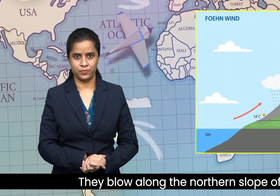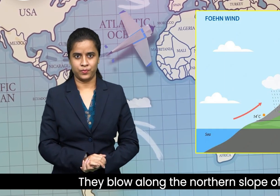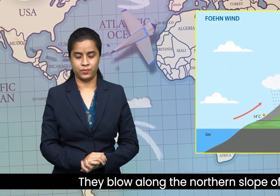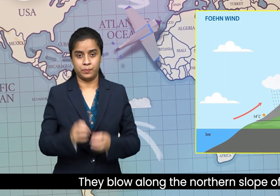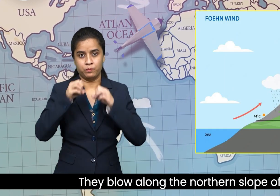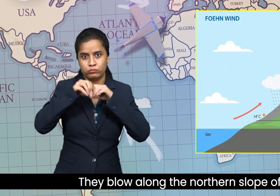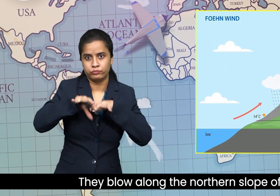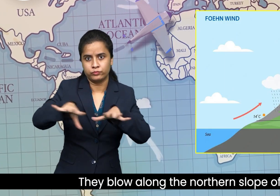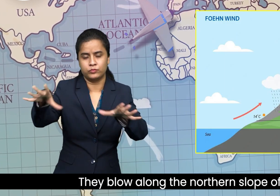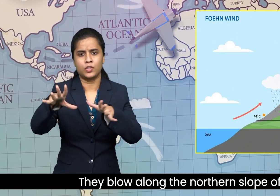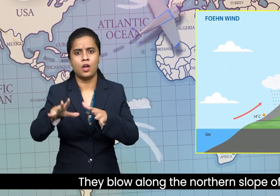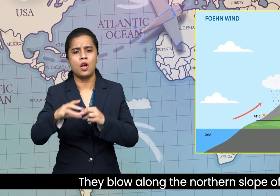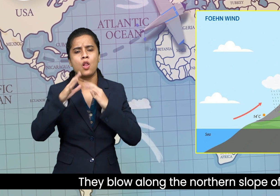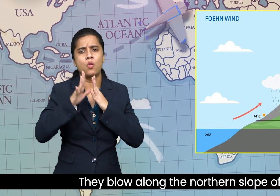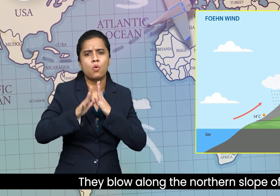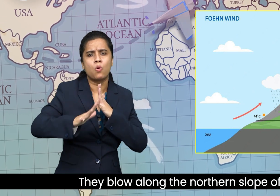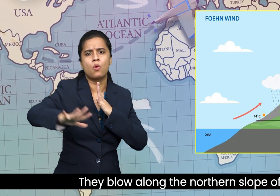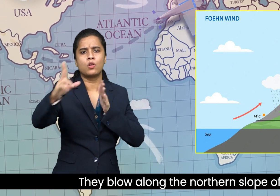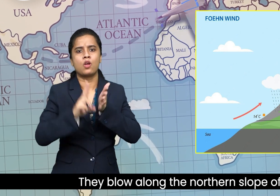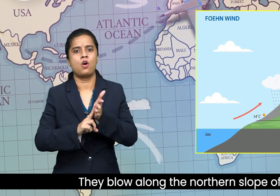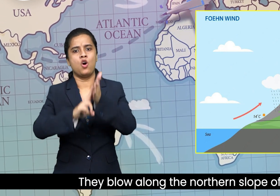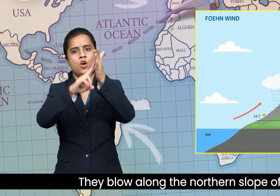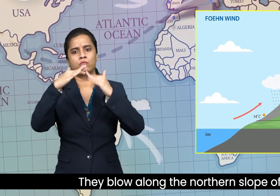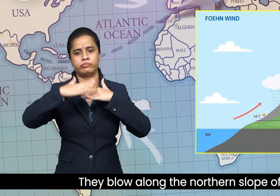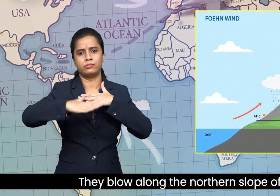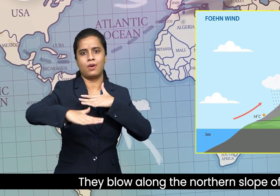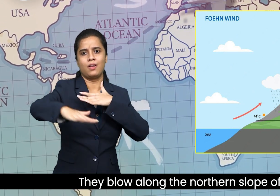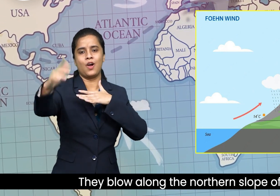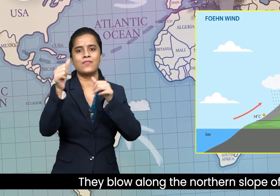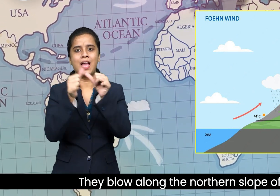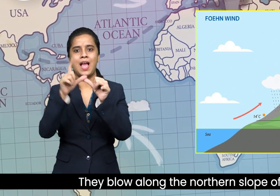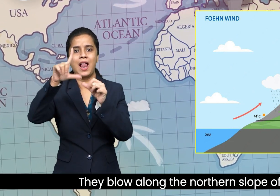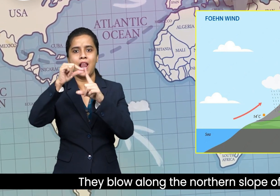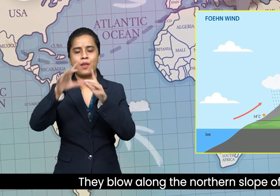They blow along the northern slope of the Alps.